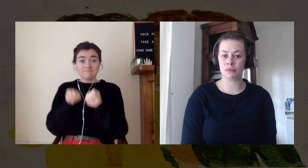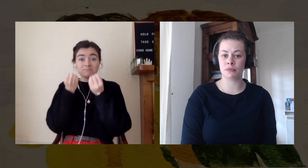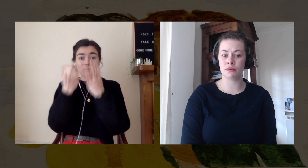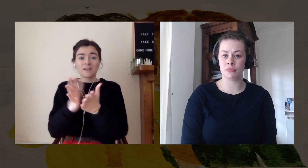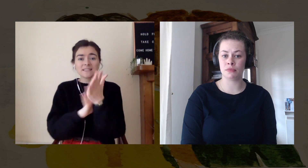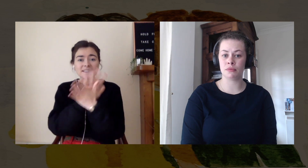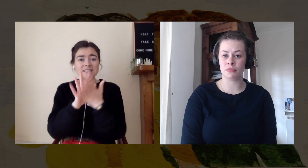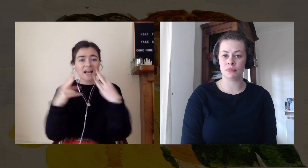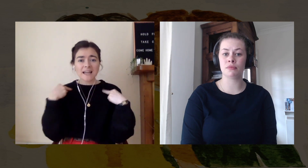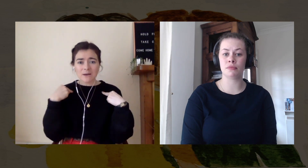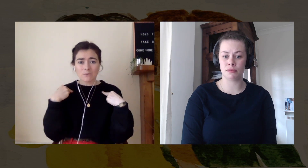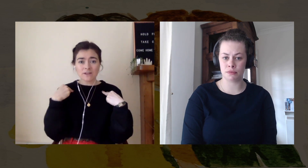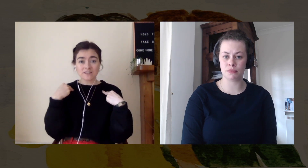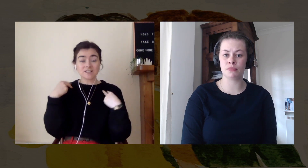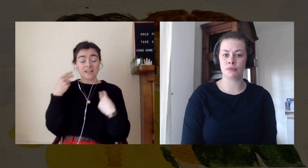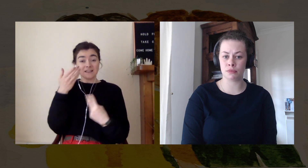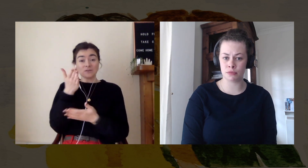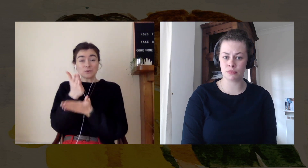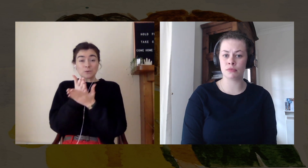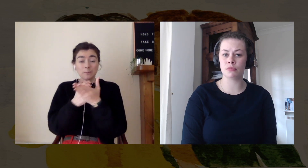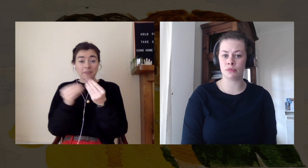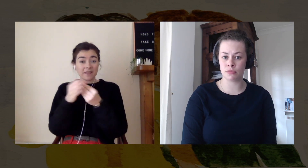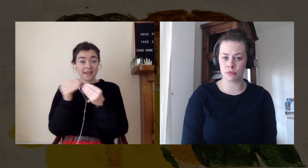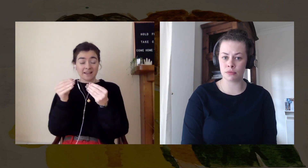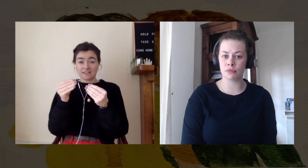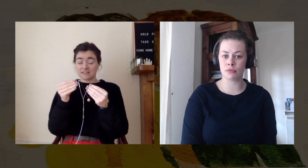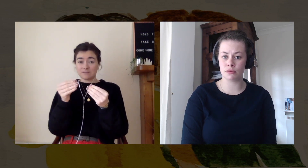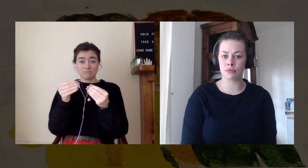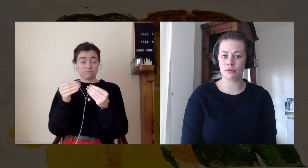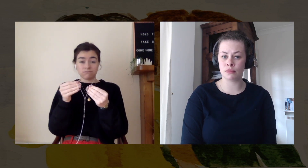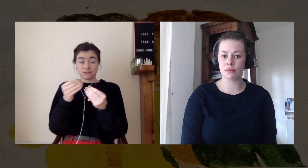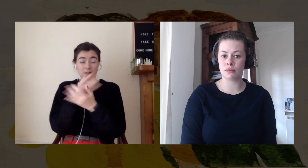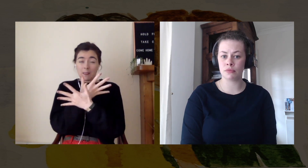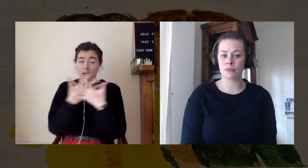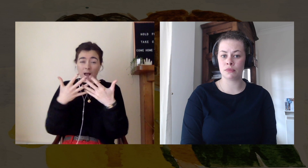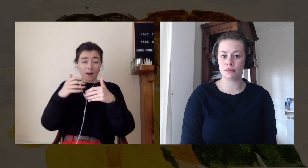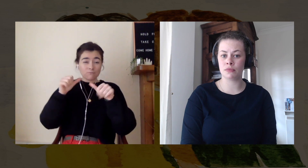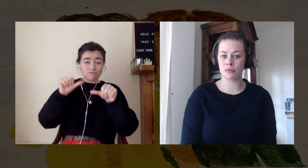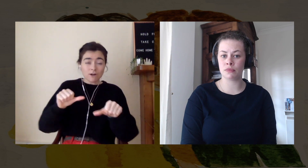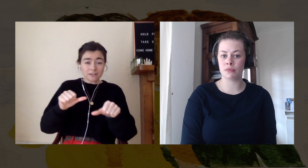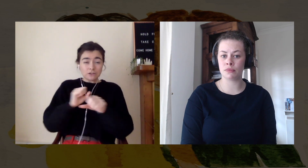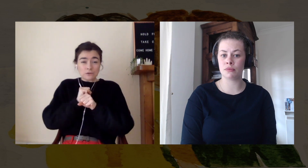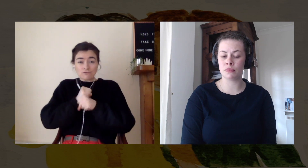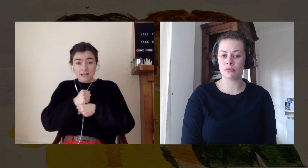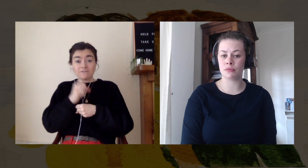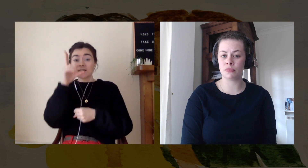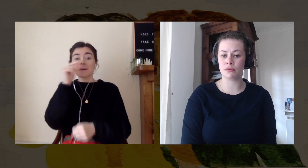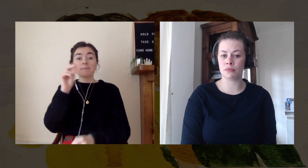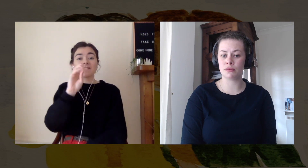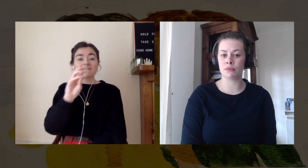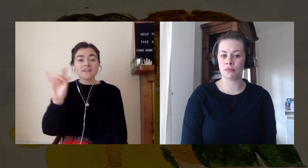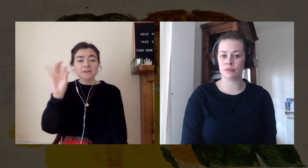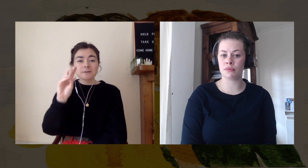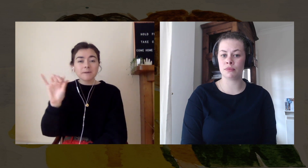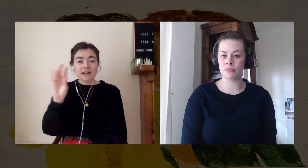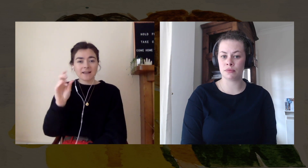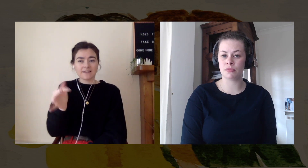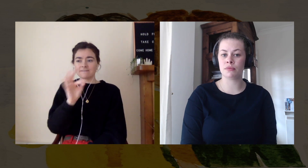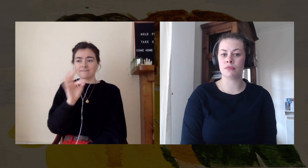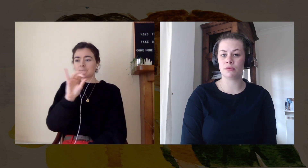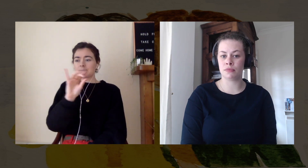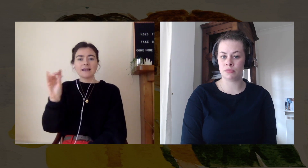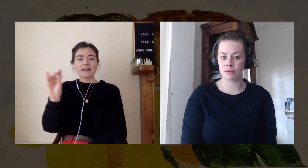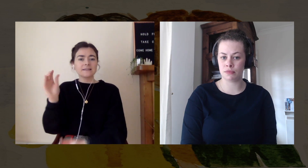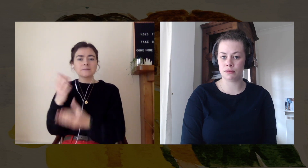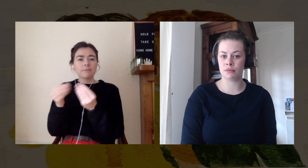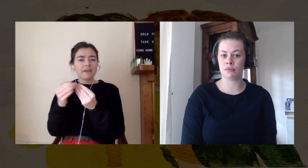there are some things that are just, they put a lot of stress on. For example, finger spelling. So spelling things out on your hand. So in Irish